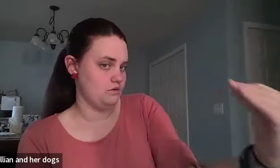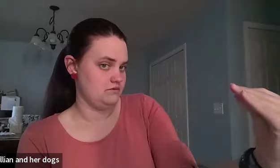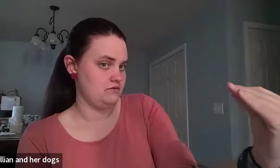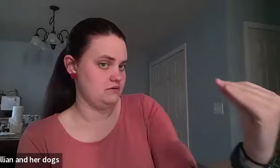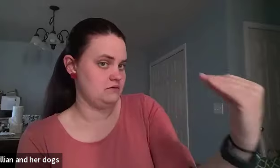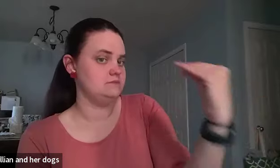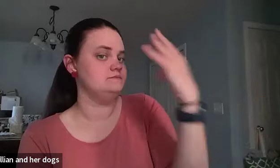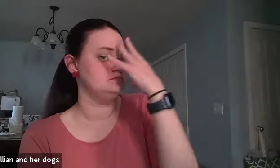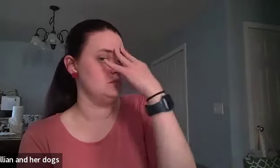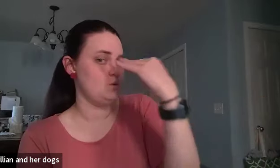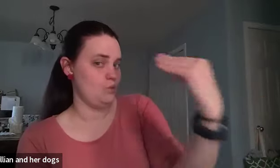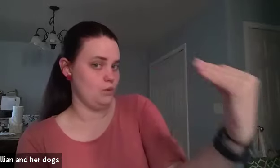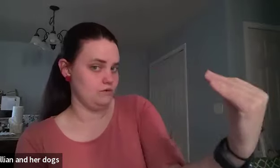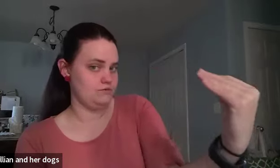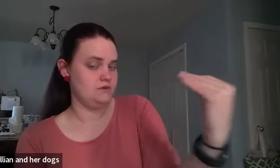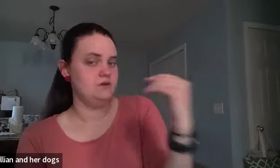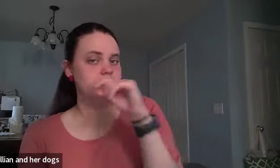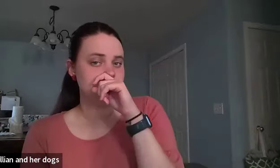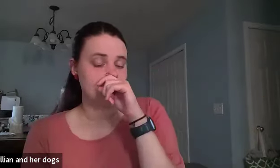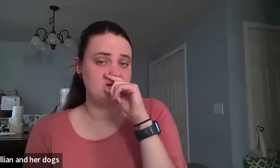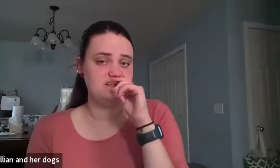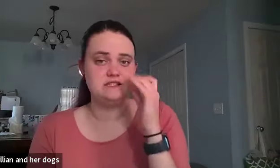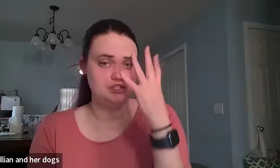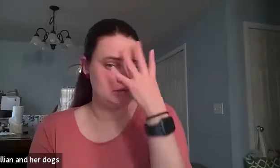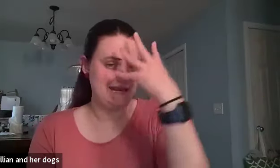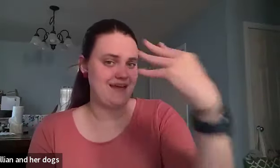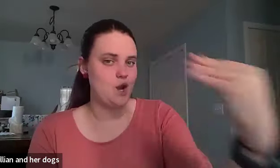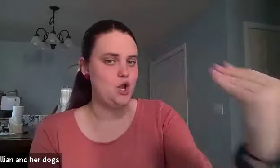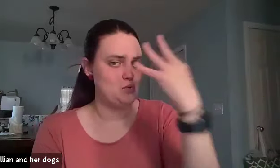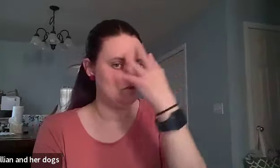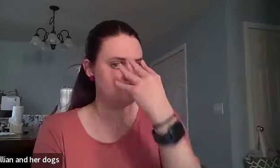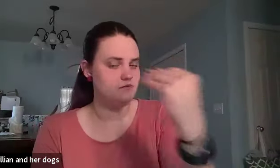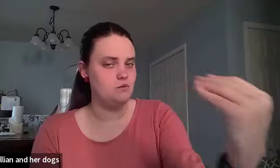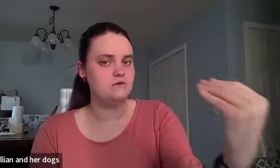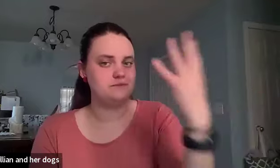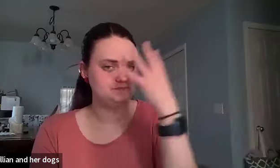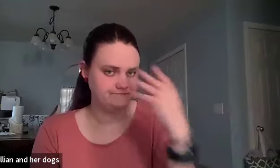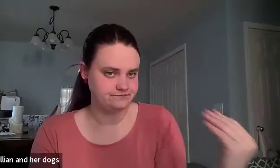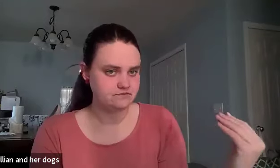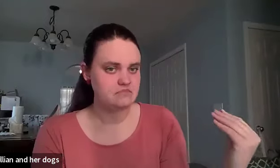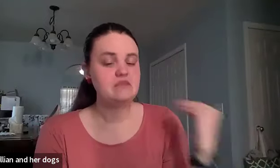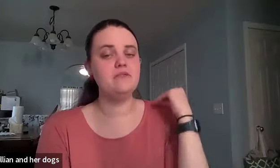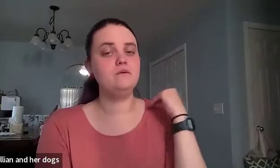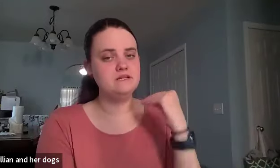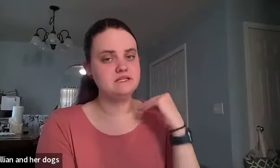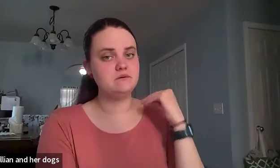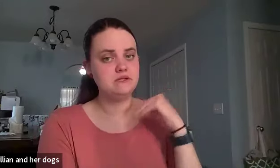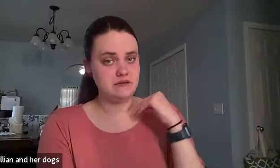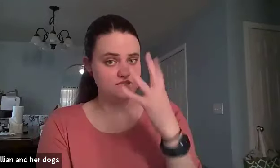Wolf. Wolf. So you're accentuating that nose of the wolf. And the reason I really